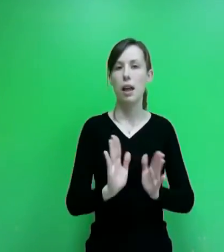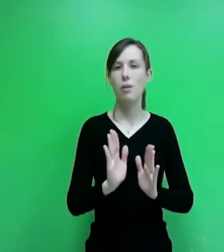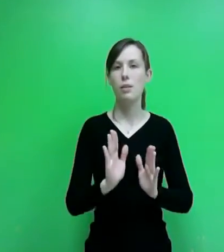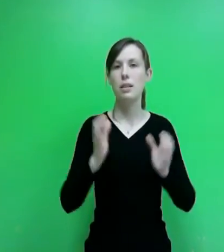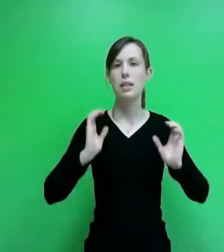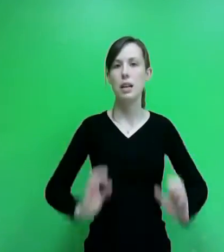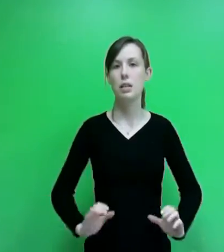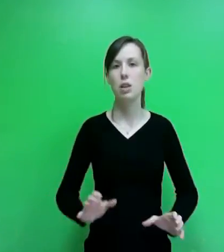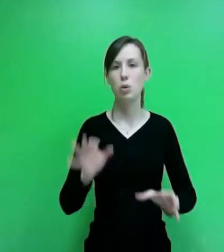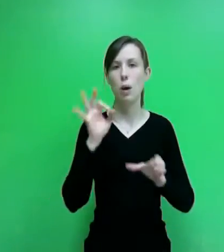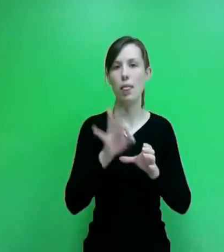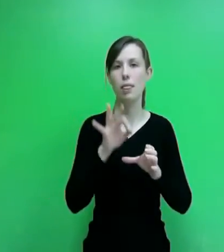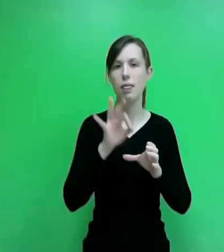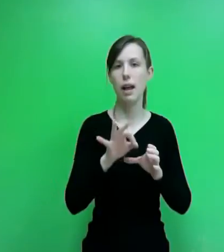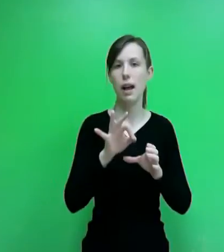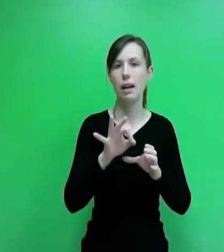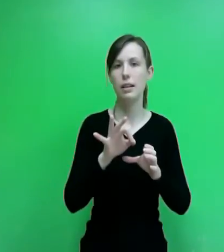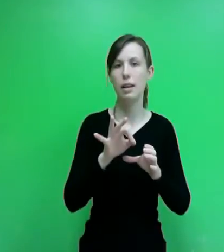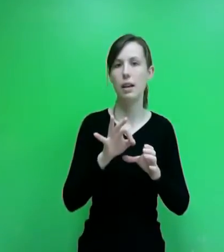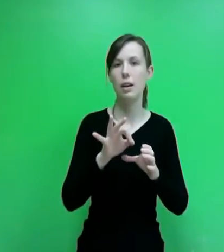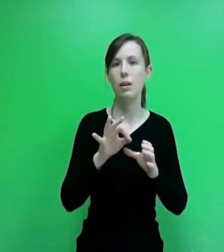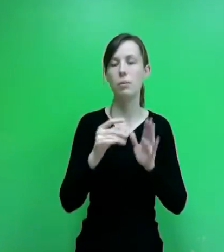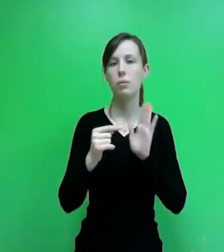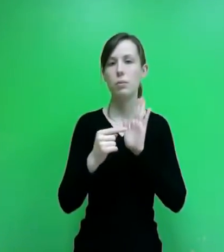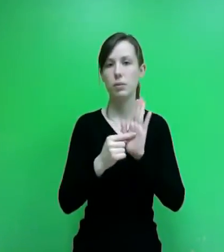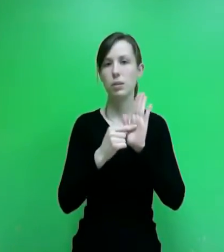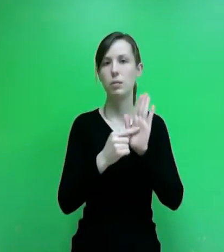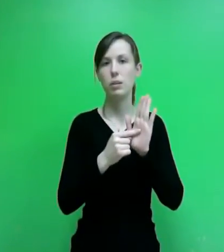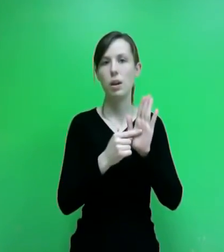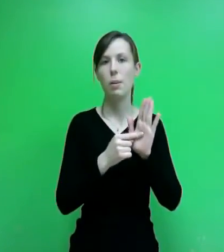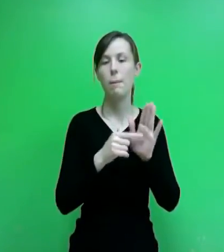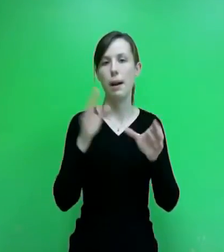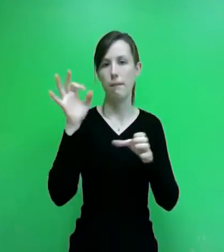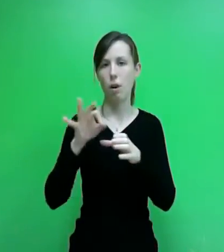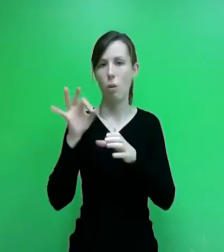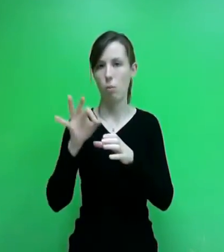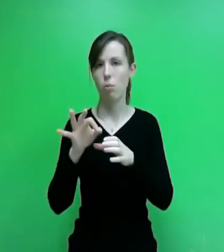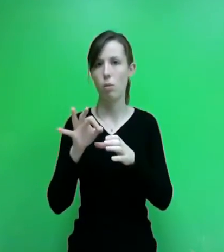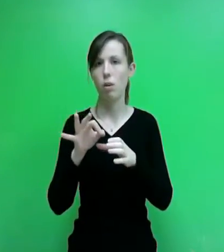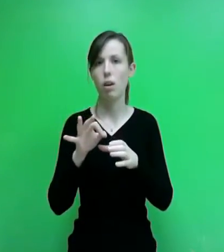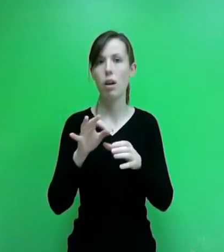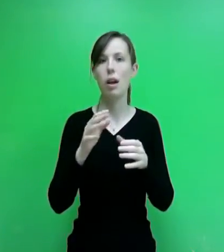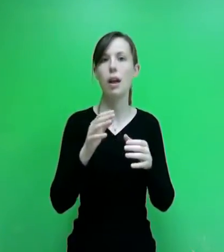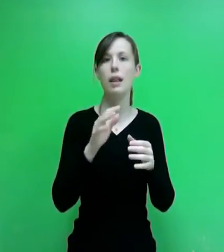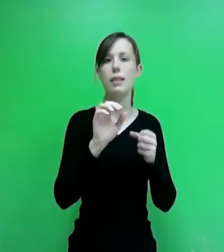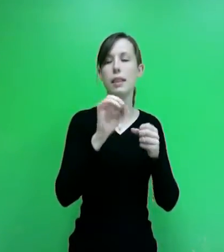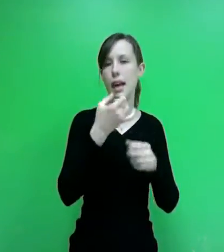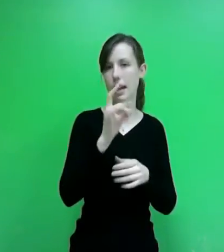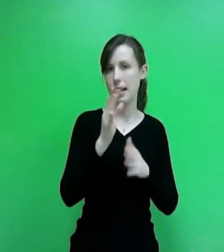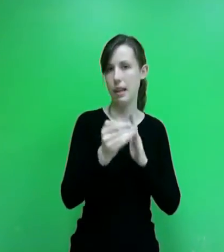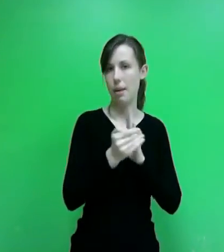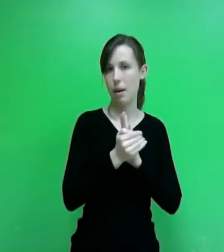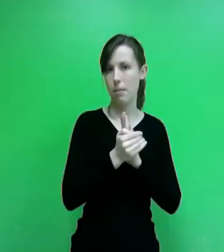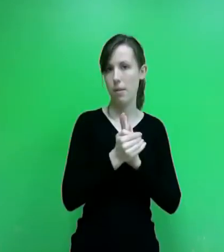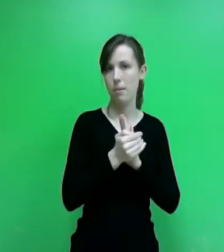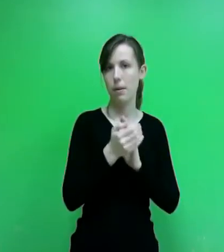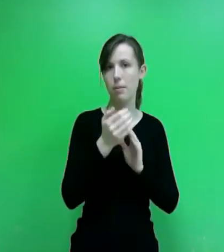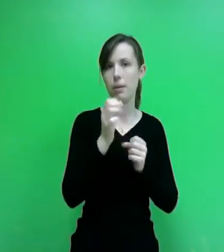vote. 18. The 18th Amendment made the 1920s literally roar because of all the